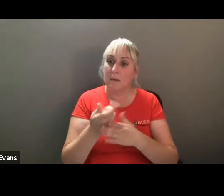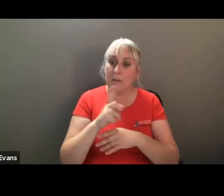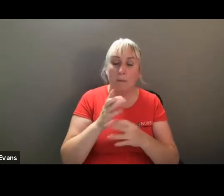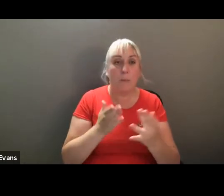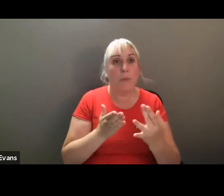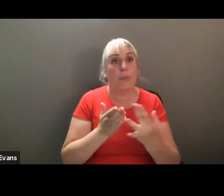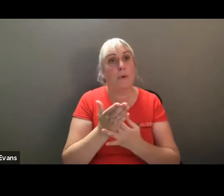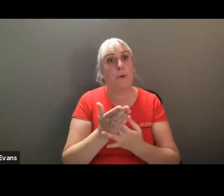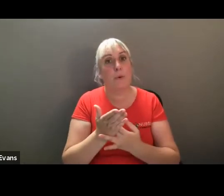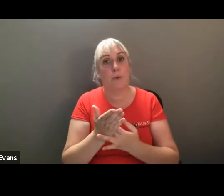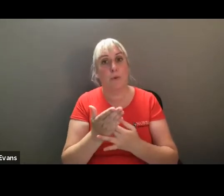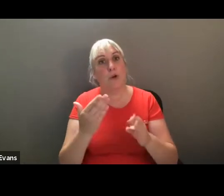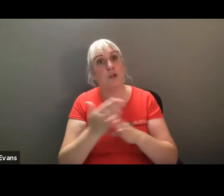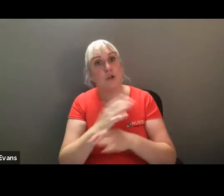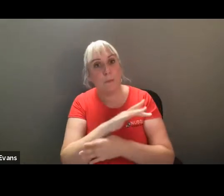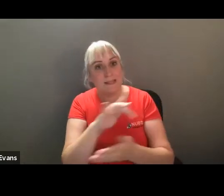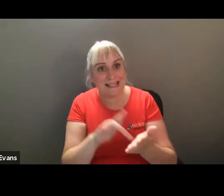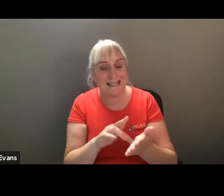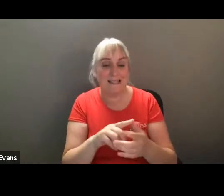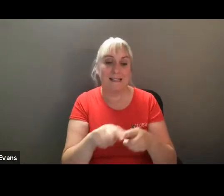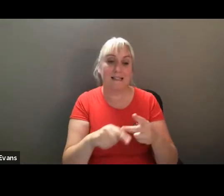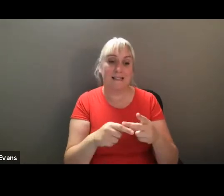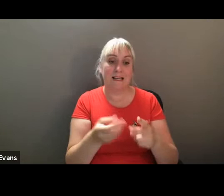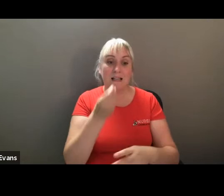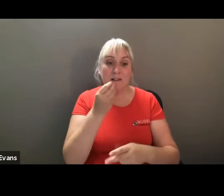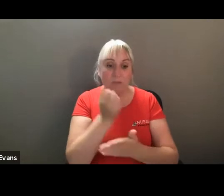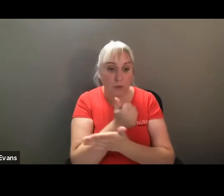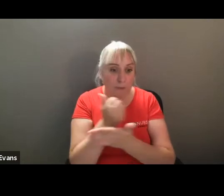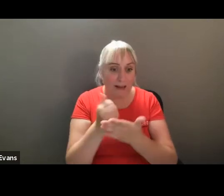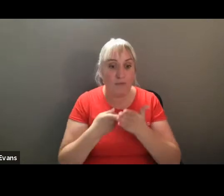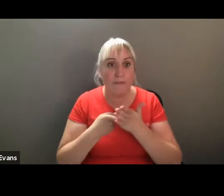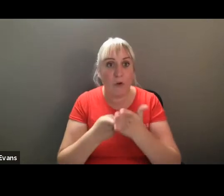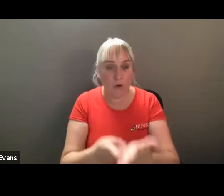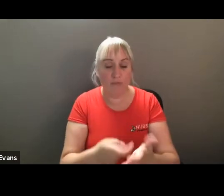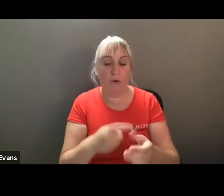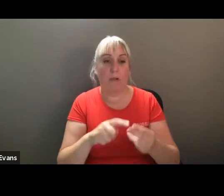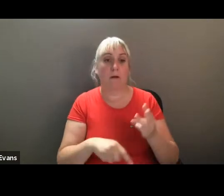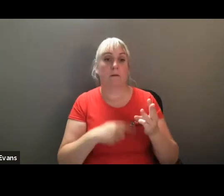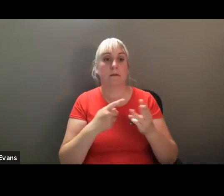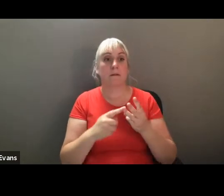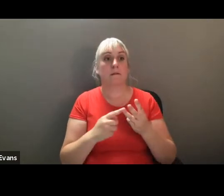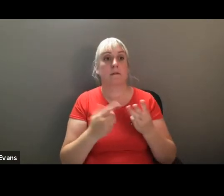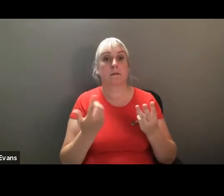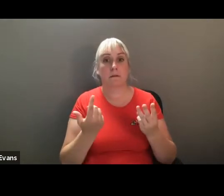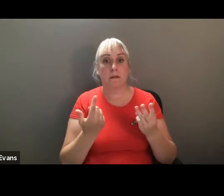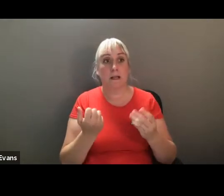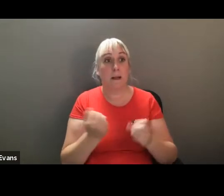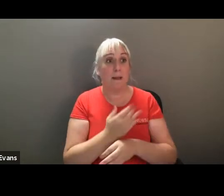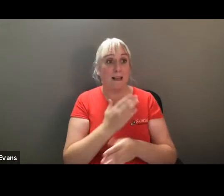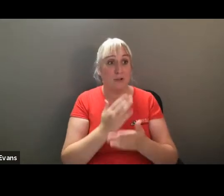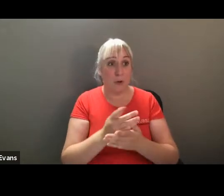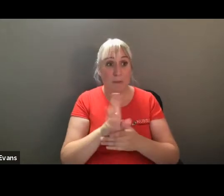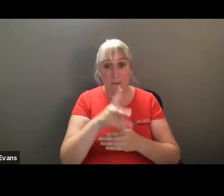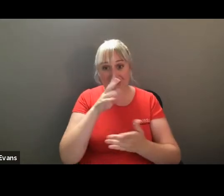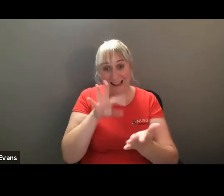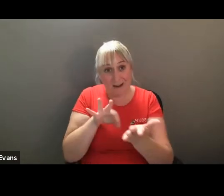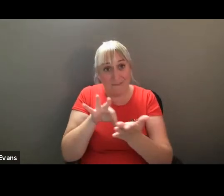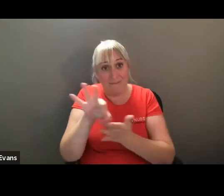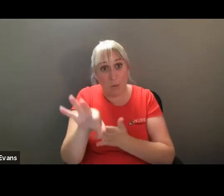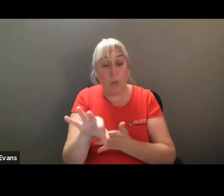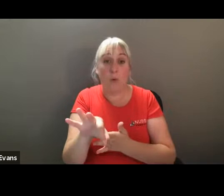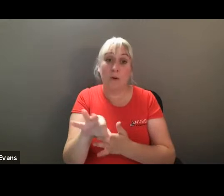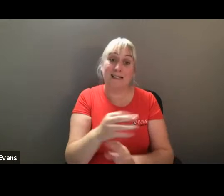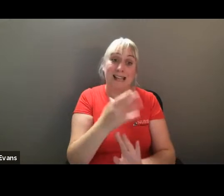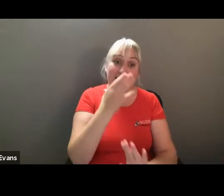funding, food bank referrals, getting, money so people can put the gas and the electric on.